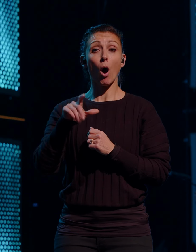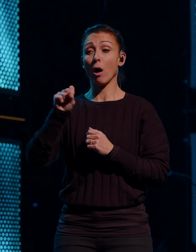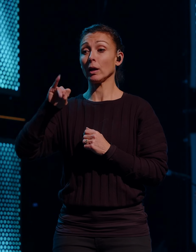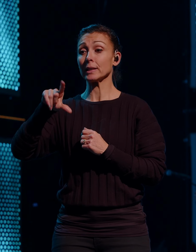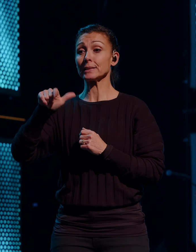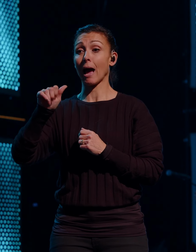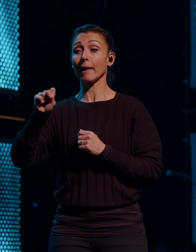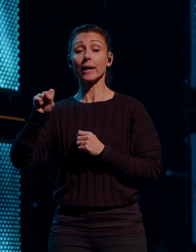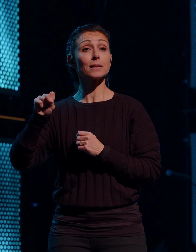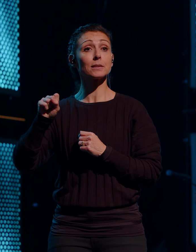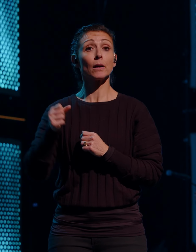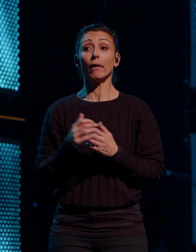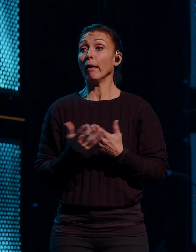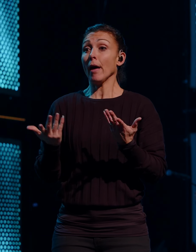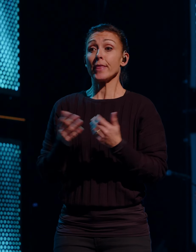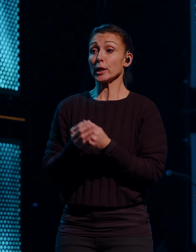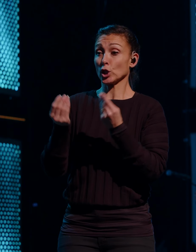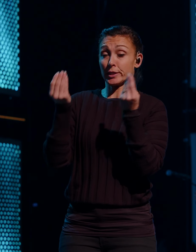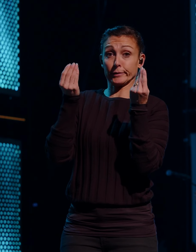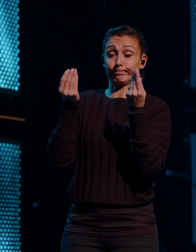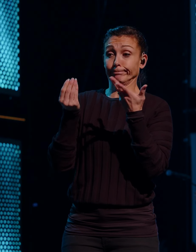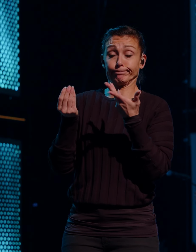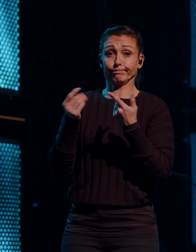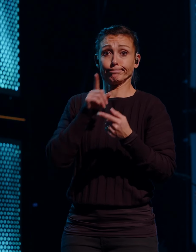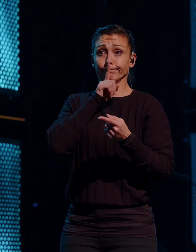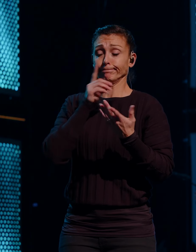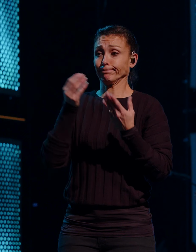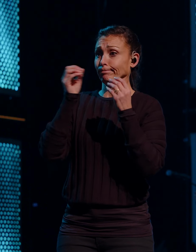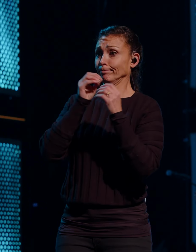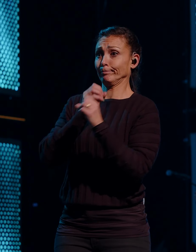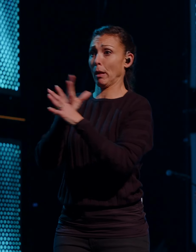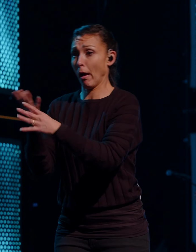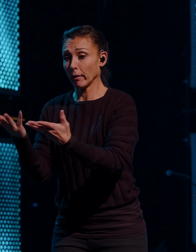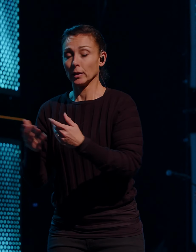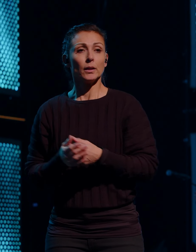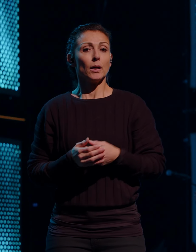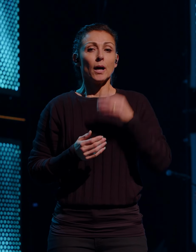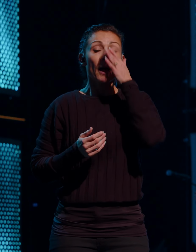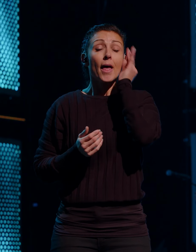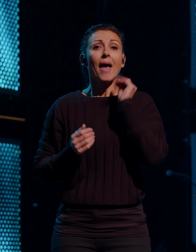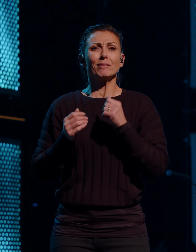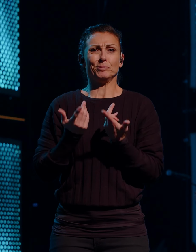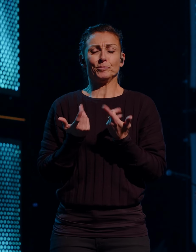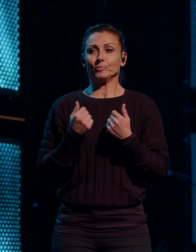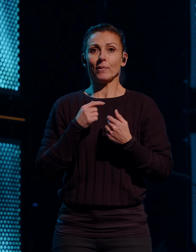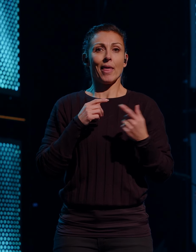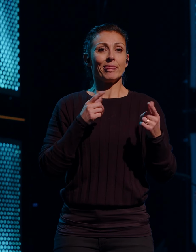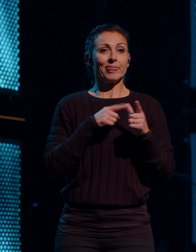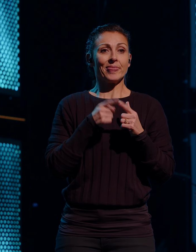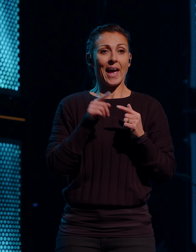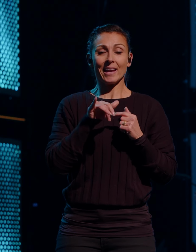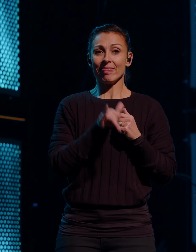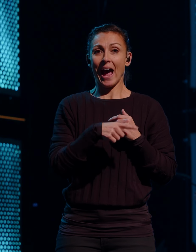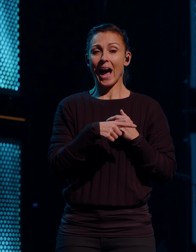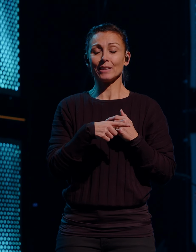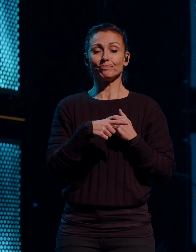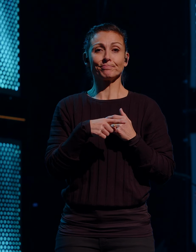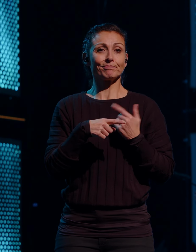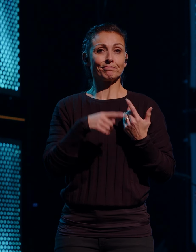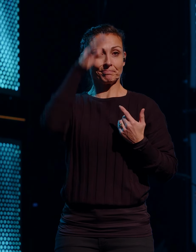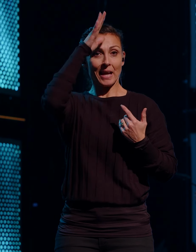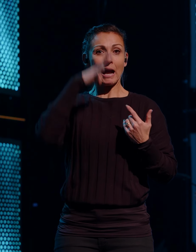they're disturbing the city, advocating customs that are not lawful for us Romans. They don't know this, but Paul and Silas, they're Romans. They